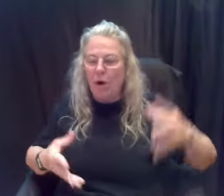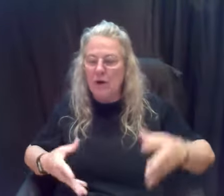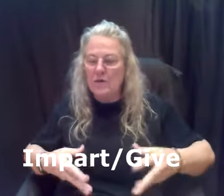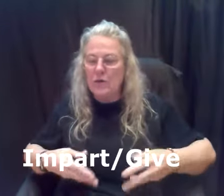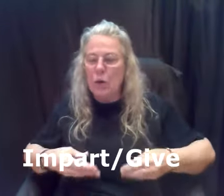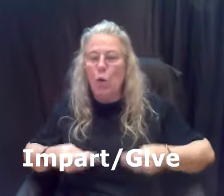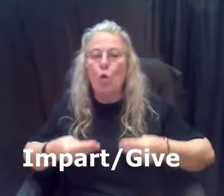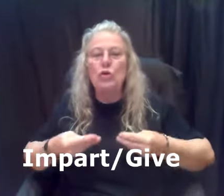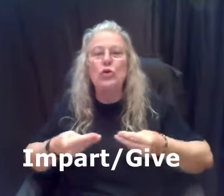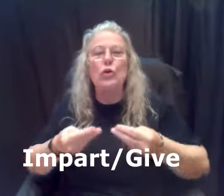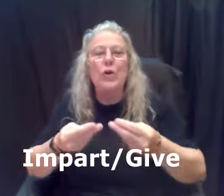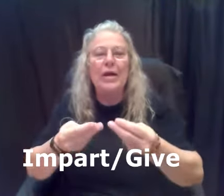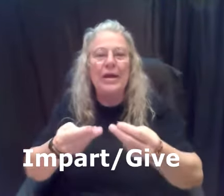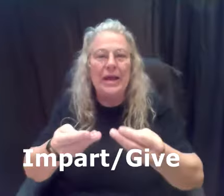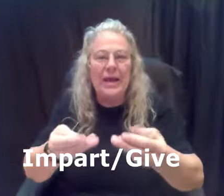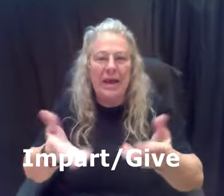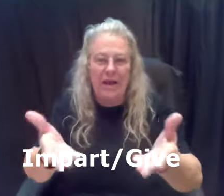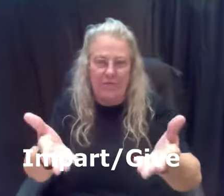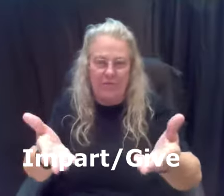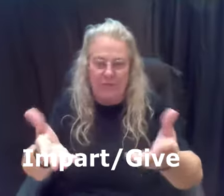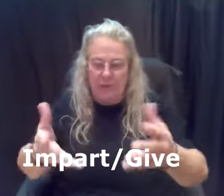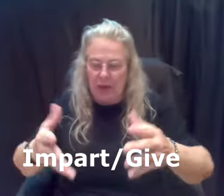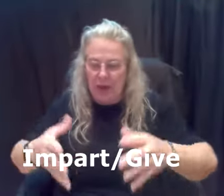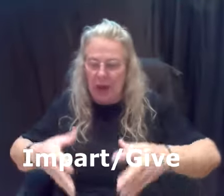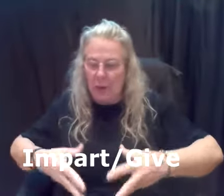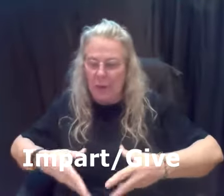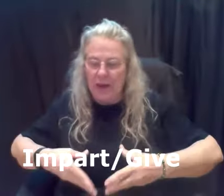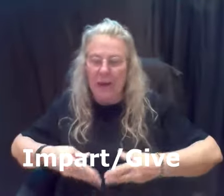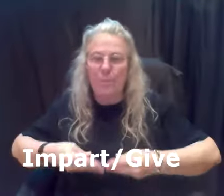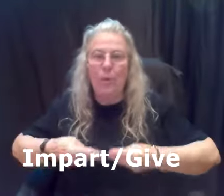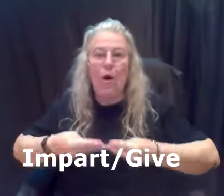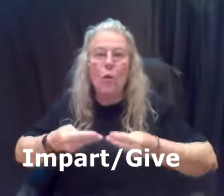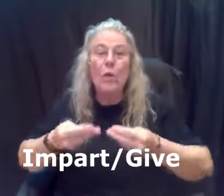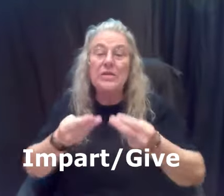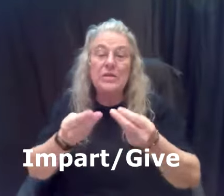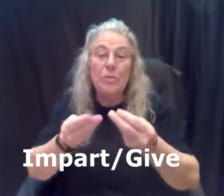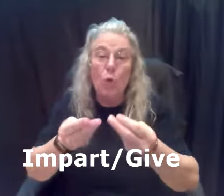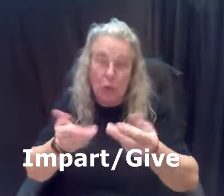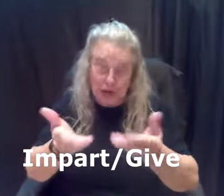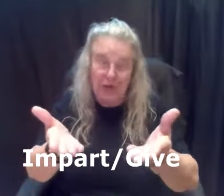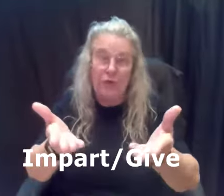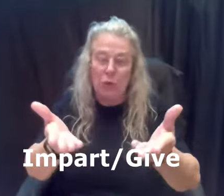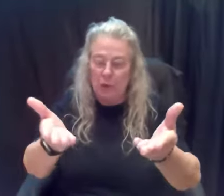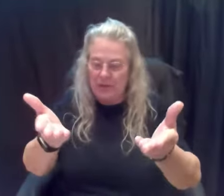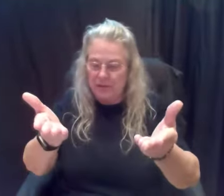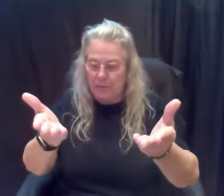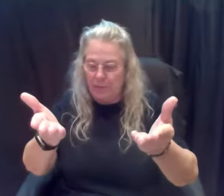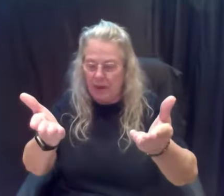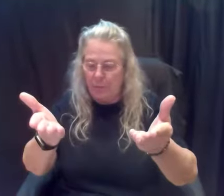Impart or to give. I will impart wisdom or give you wisdom.